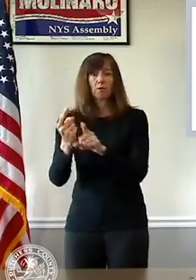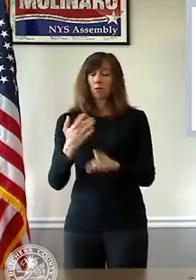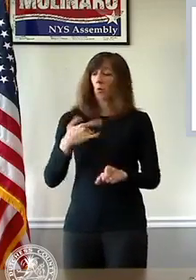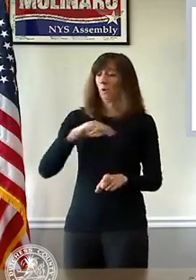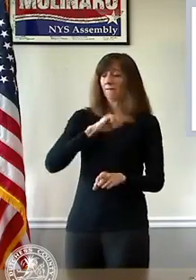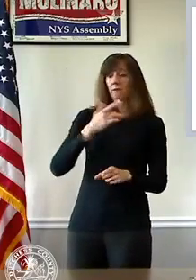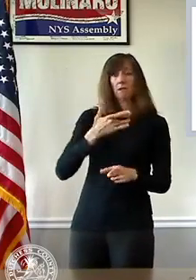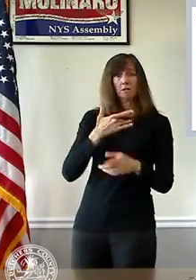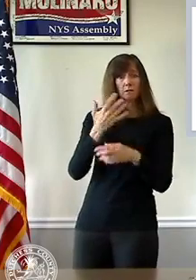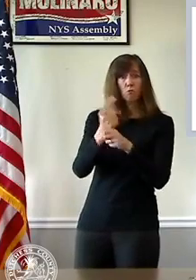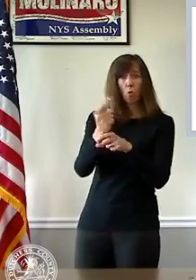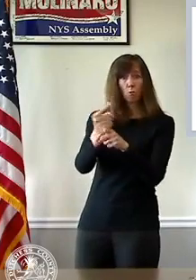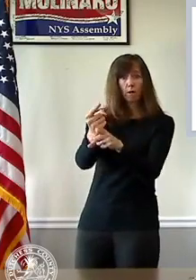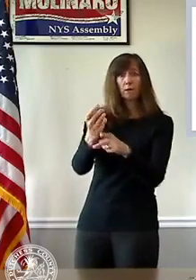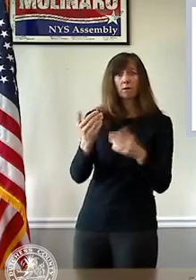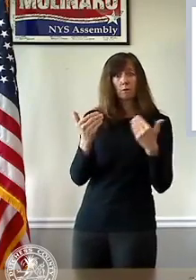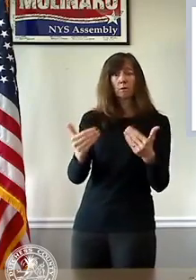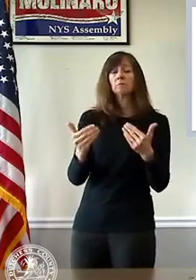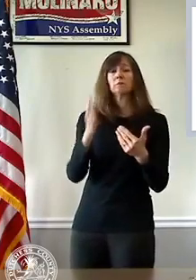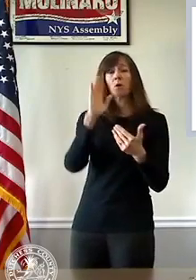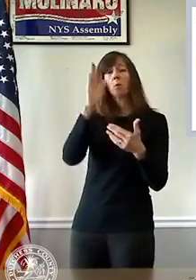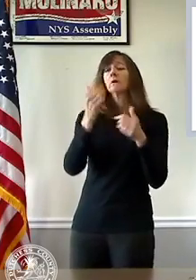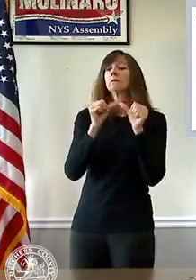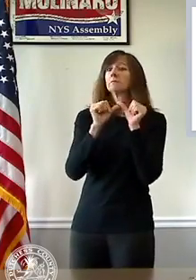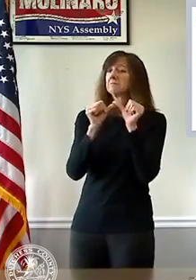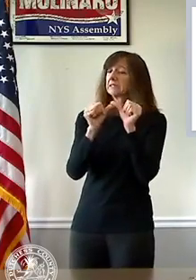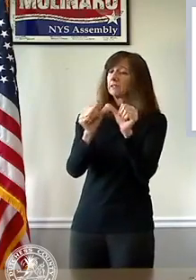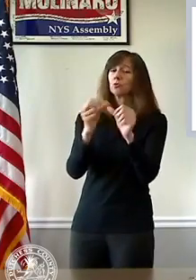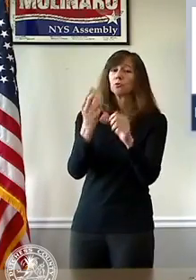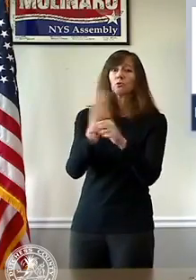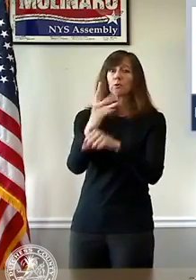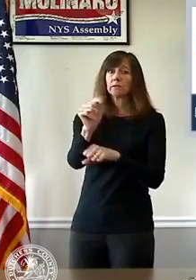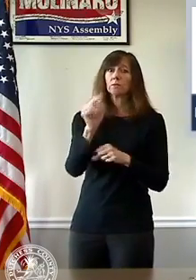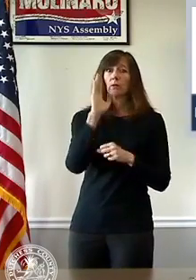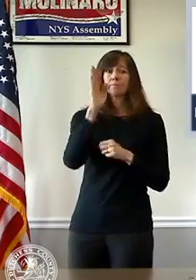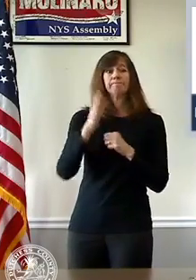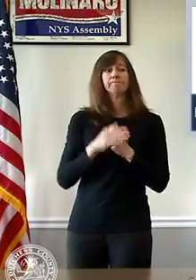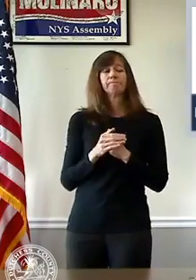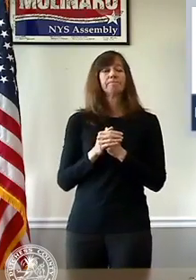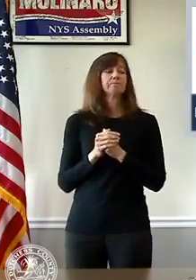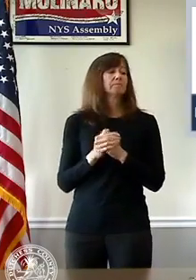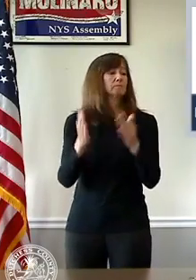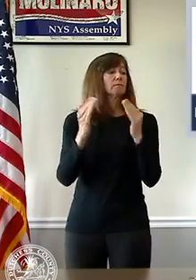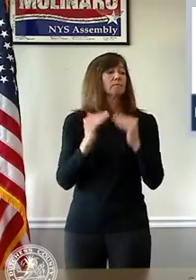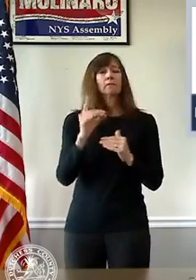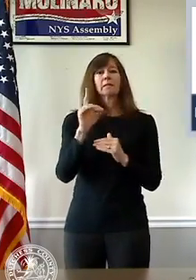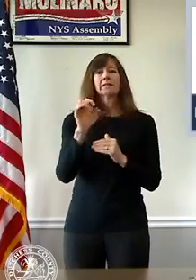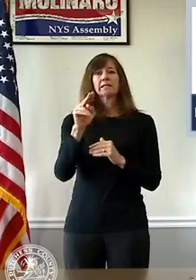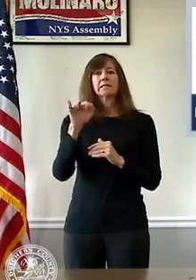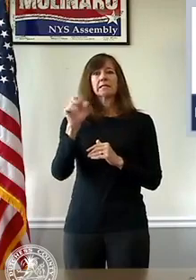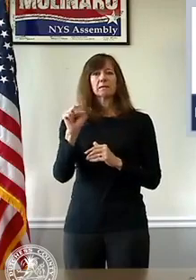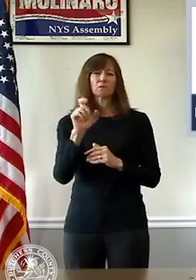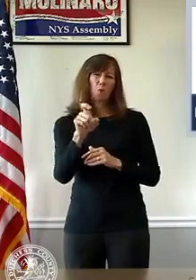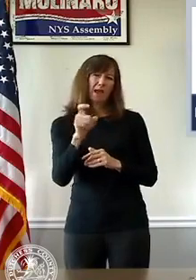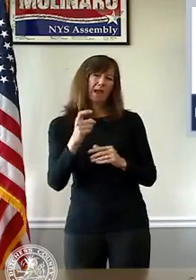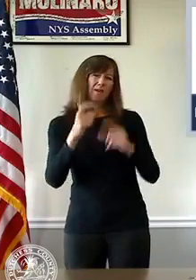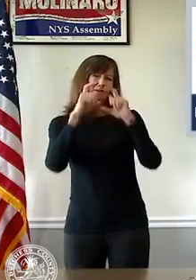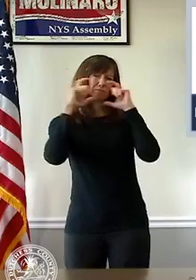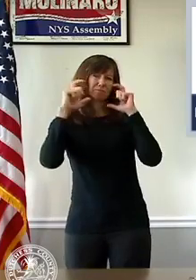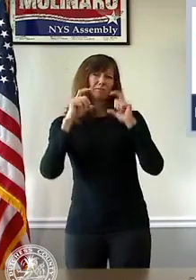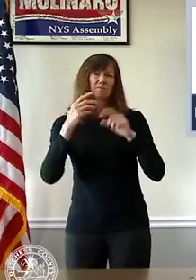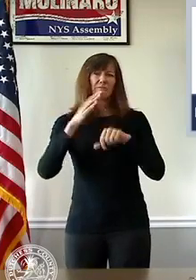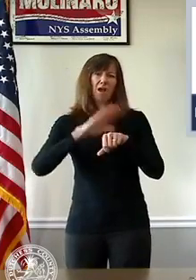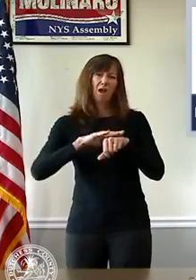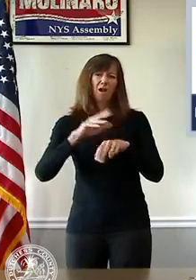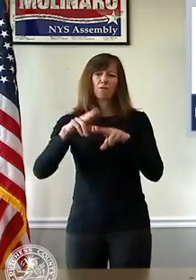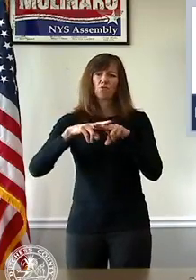to exercise that with consideration. Denise, do I have to wear a mask on the rail trail? No,